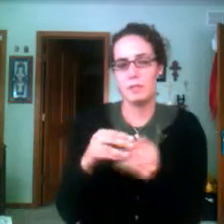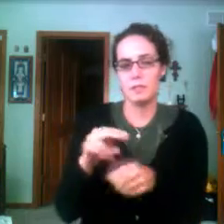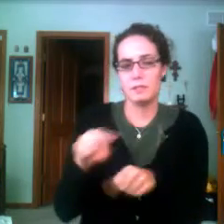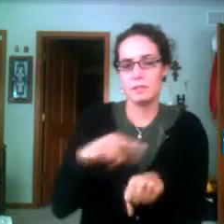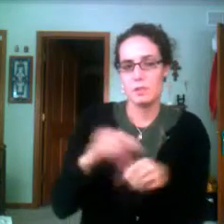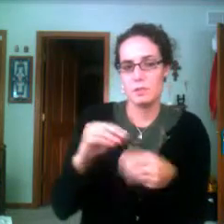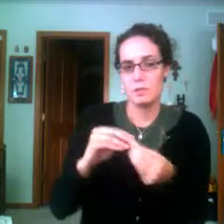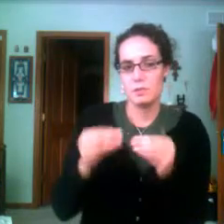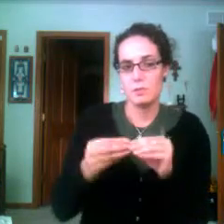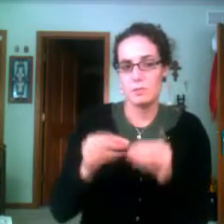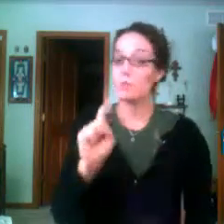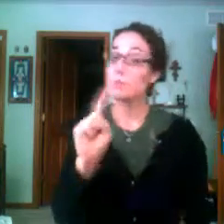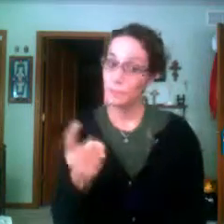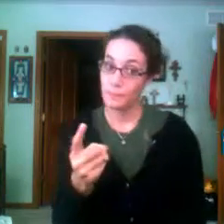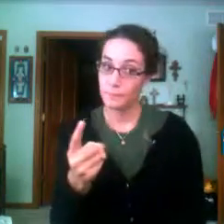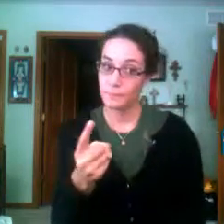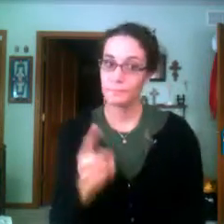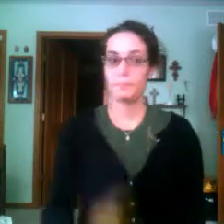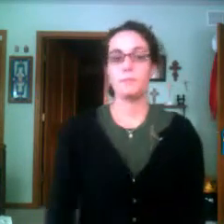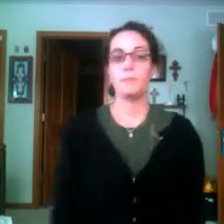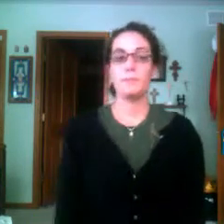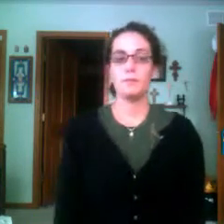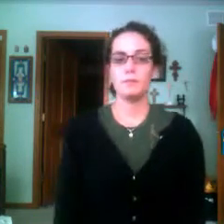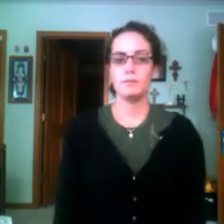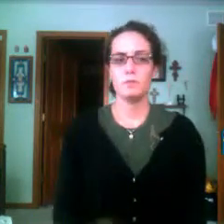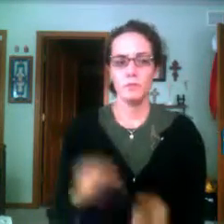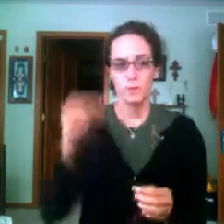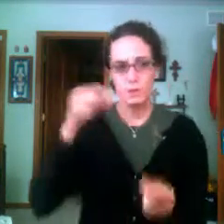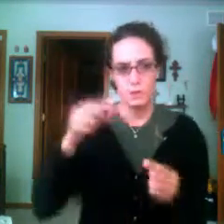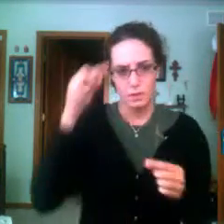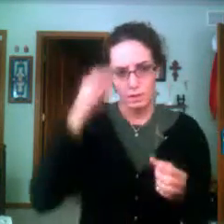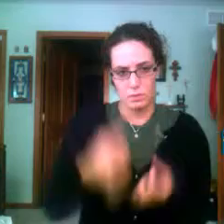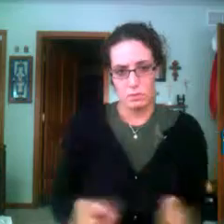the smallest natural number. It's very important to remember that. Sometimes people are asked that on tests.